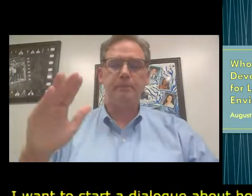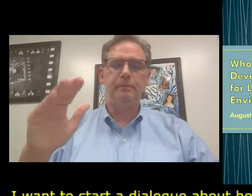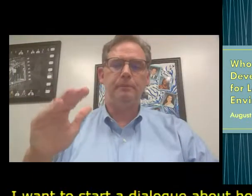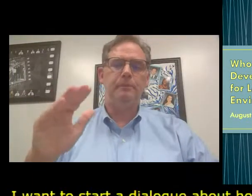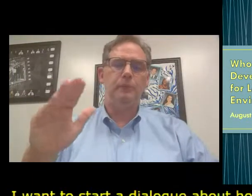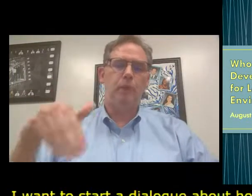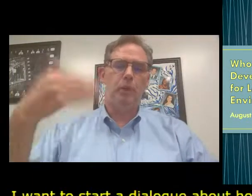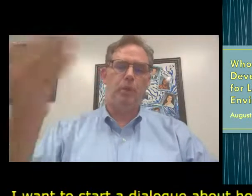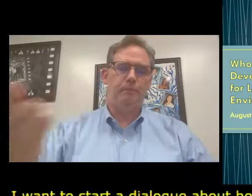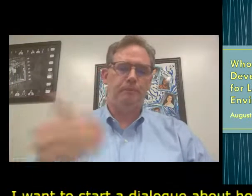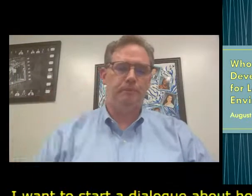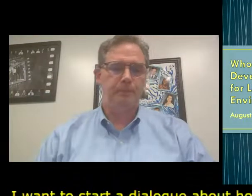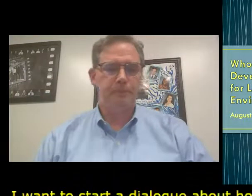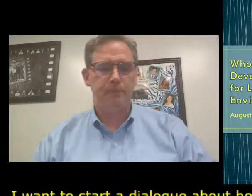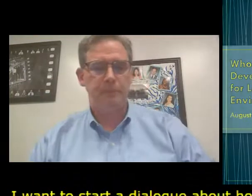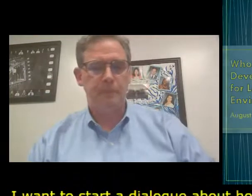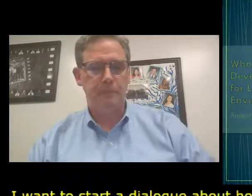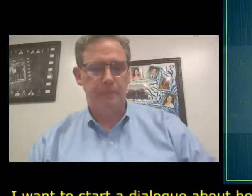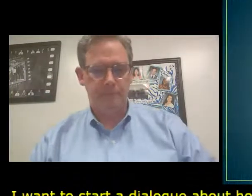students' needs.